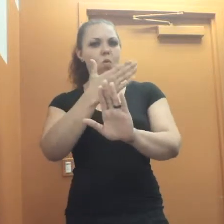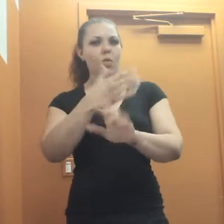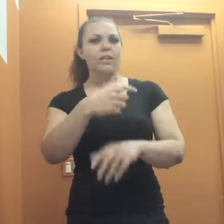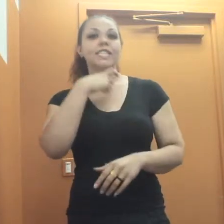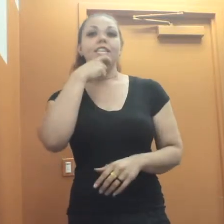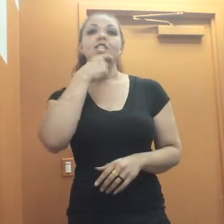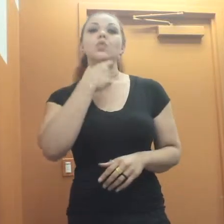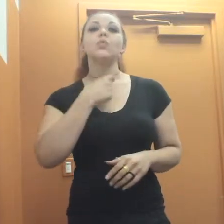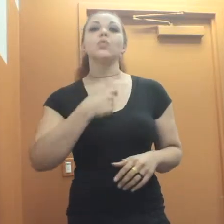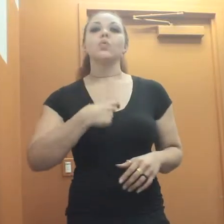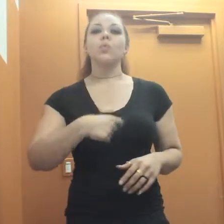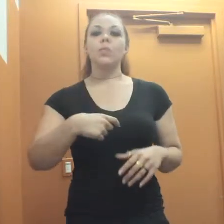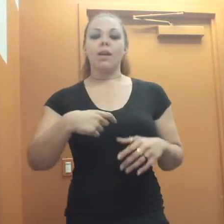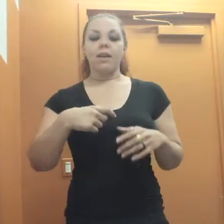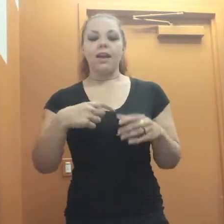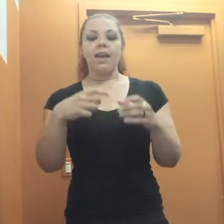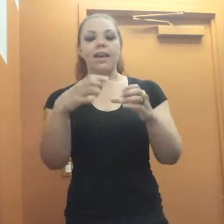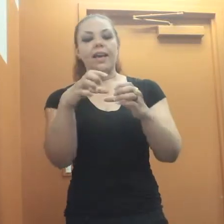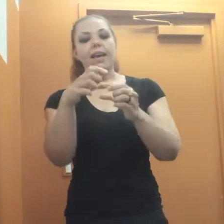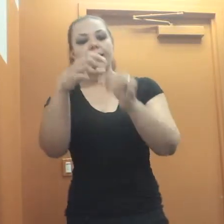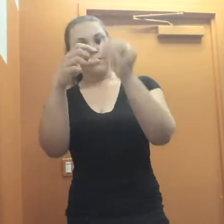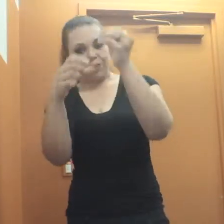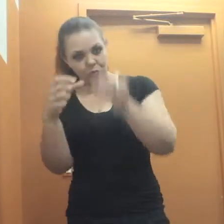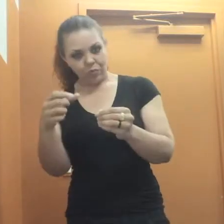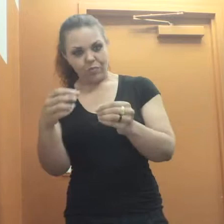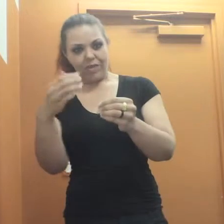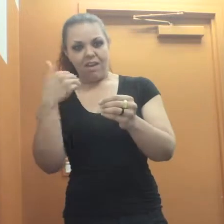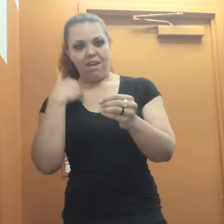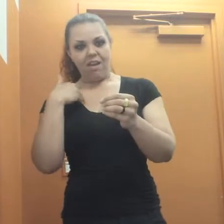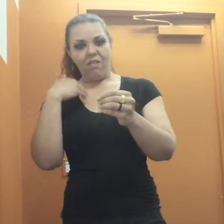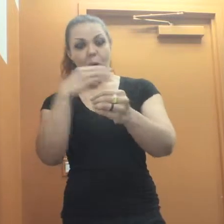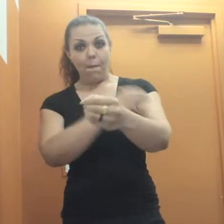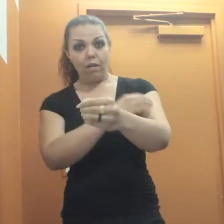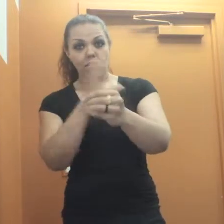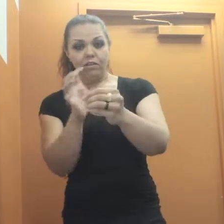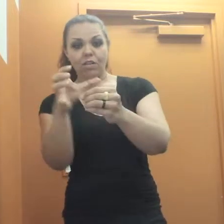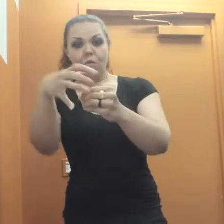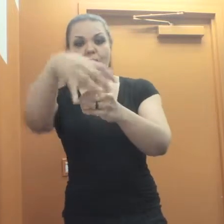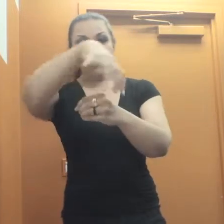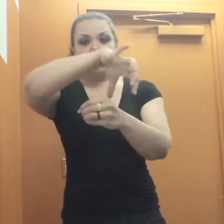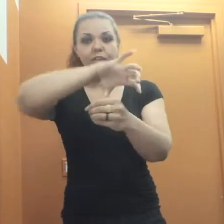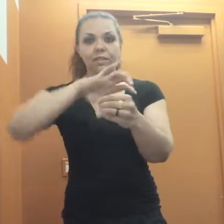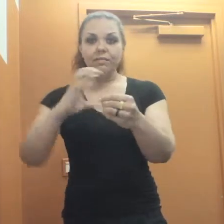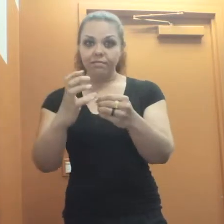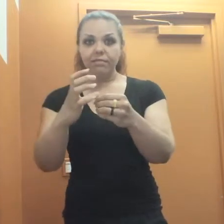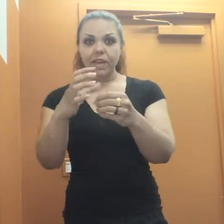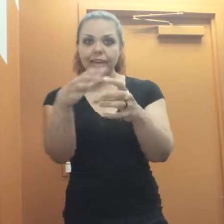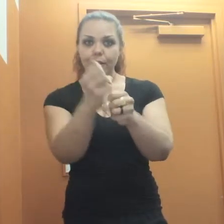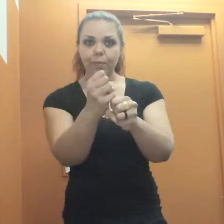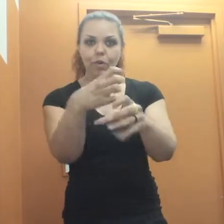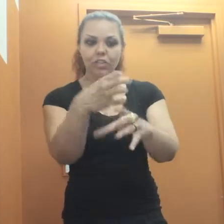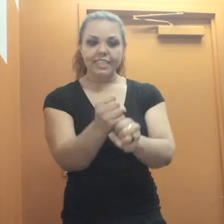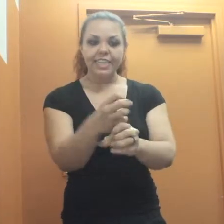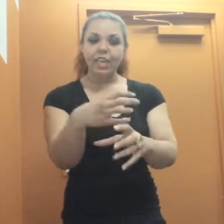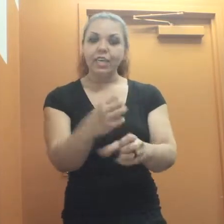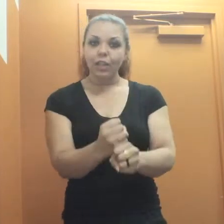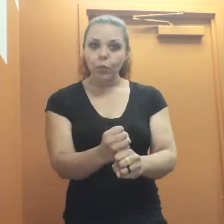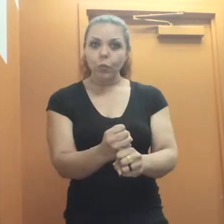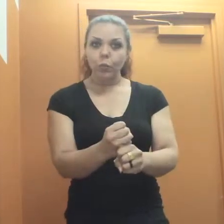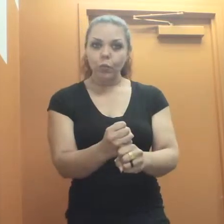muscle, and that the muscle pushes the food down into your stomach, which is that bag of smooth